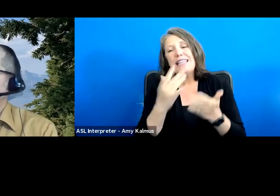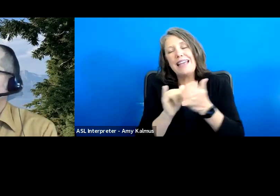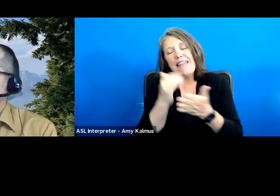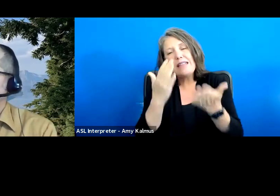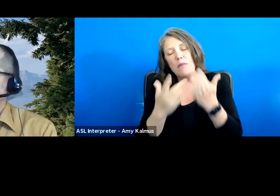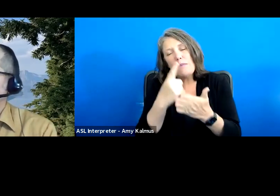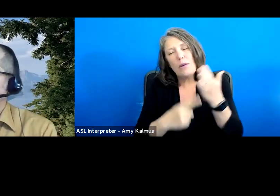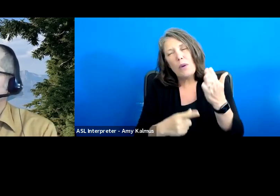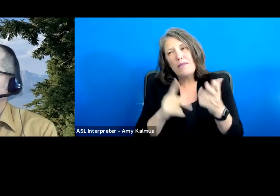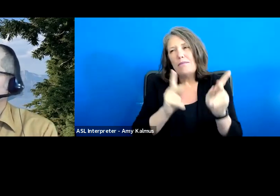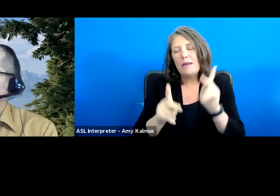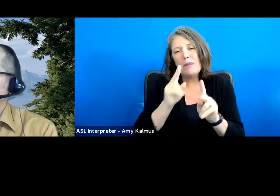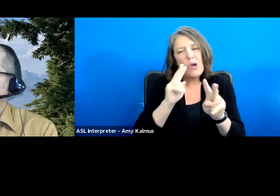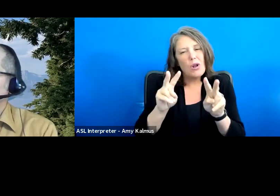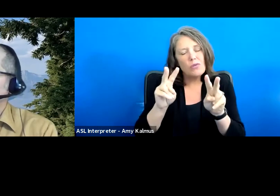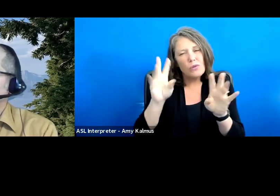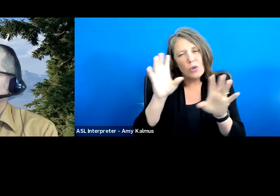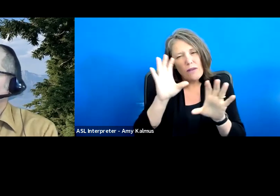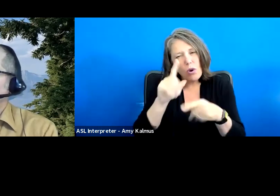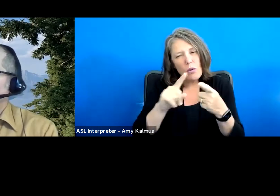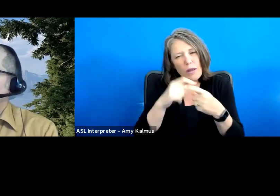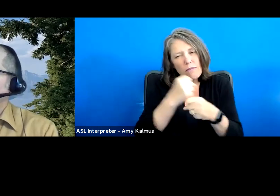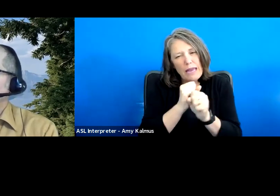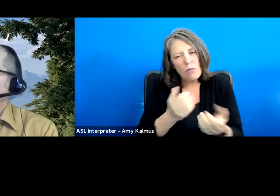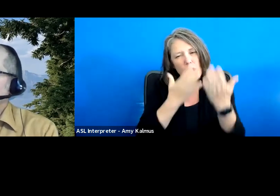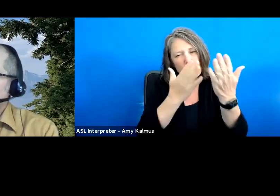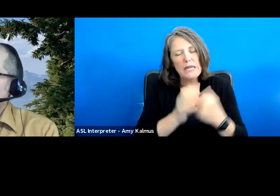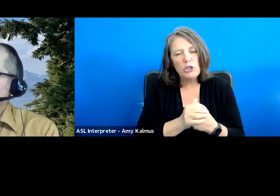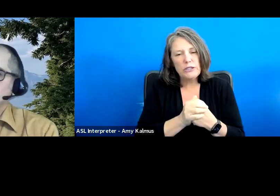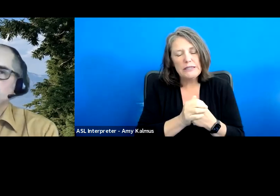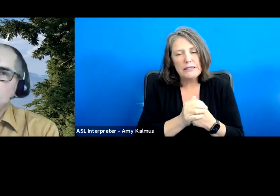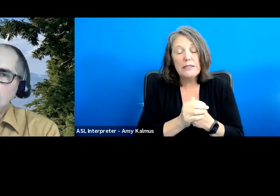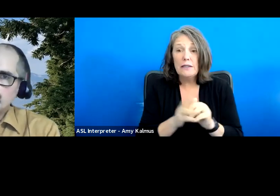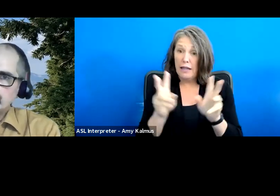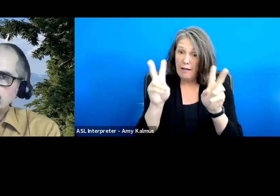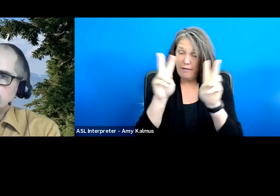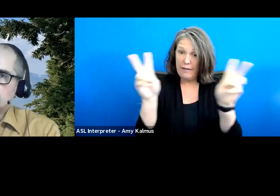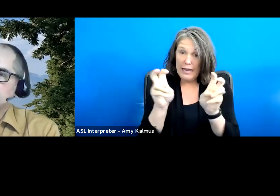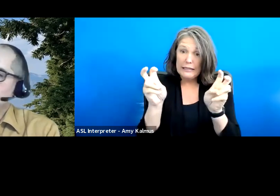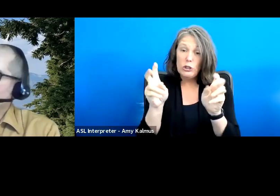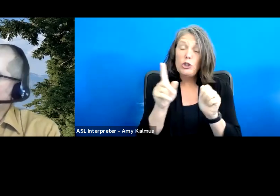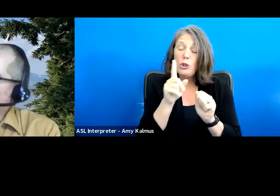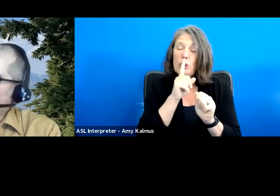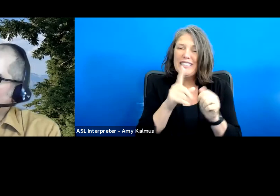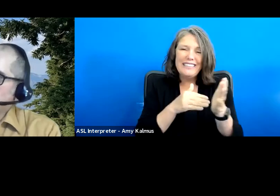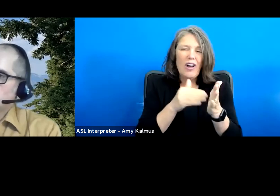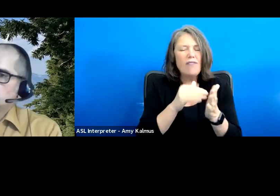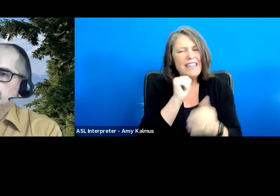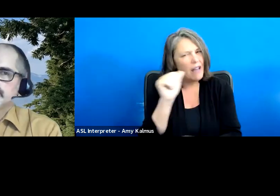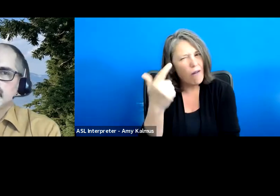people look for when they're looking at making recommendations. The issue is often, and not